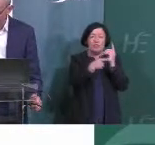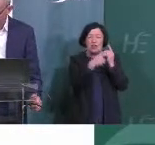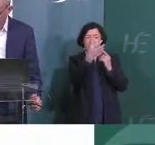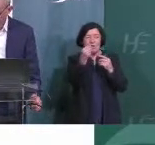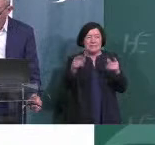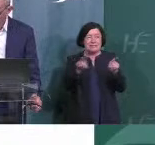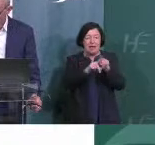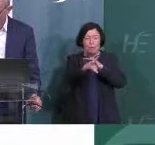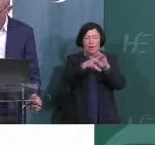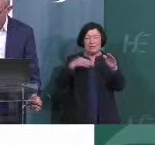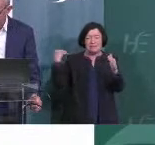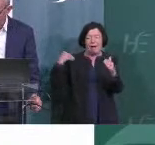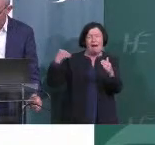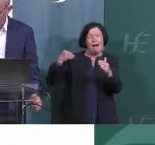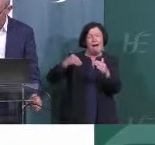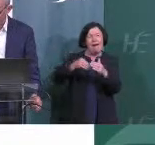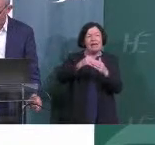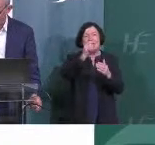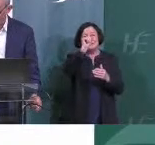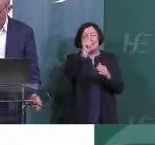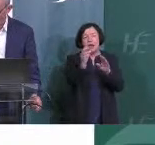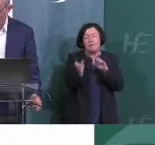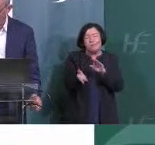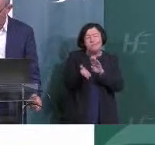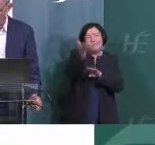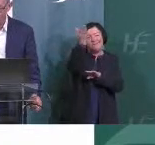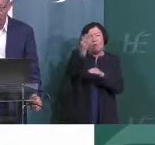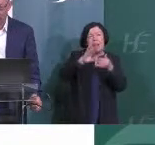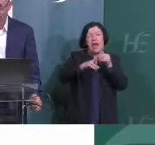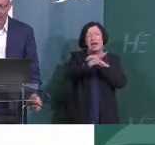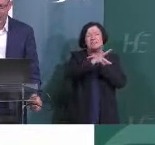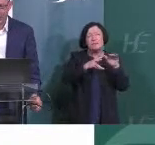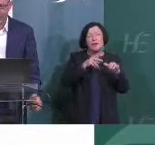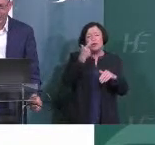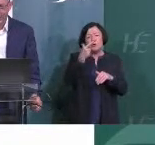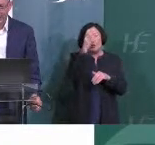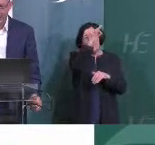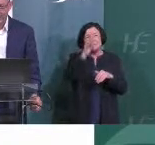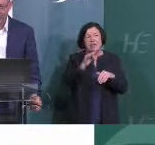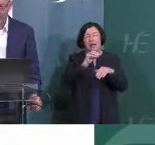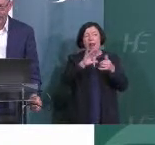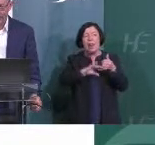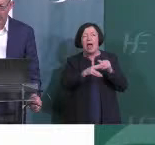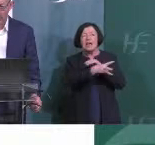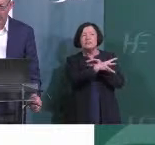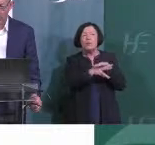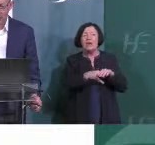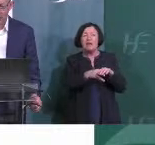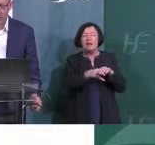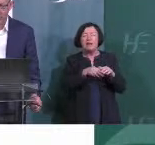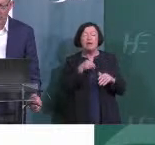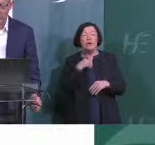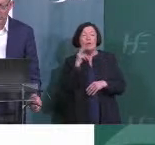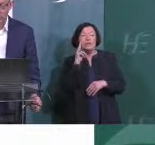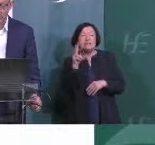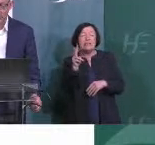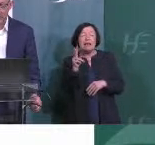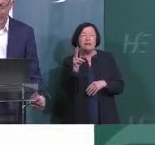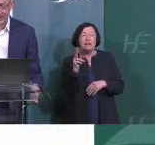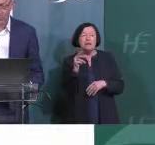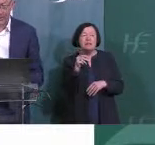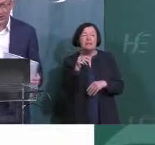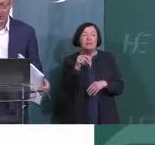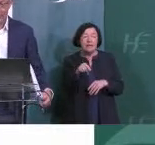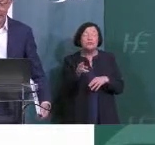some weeks. It's a slight rise in last week, and new cases 2% up in last week. So what we're seeing if